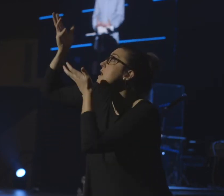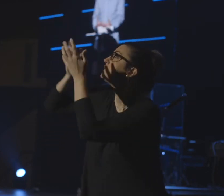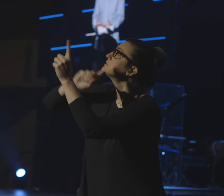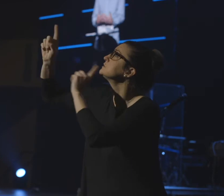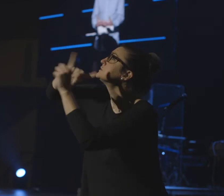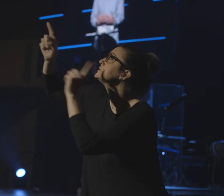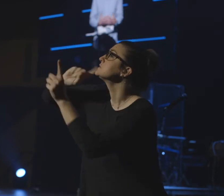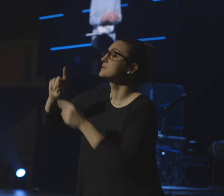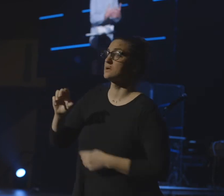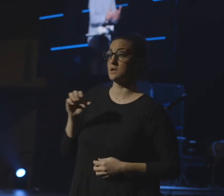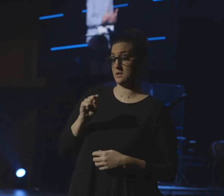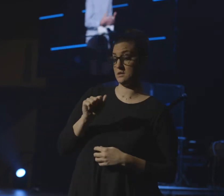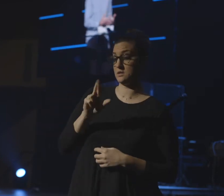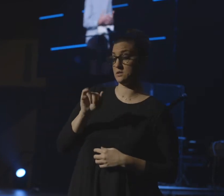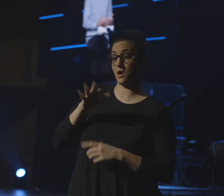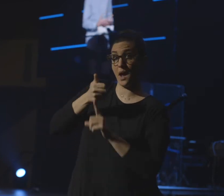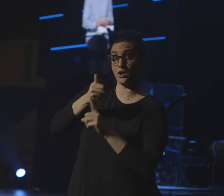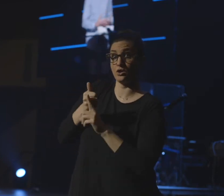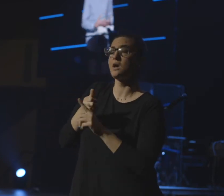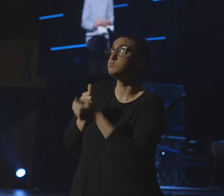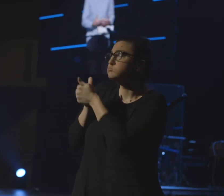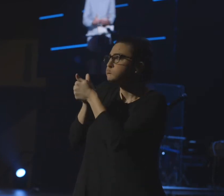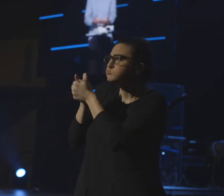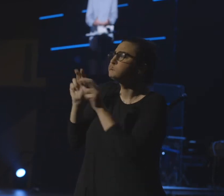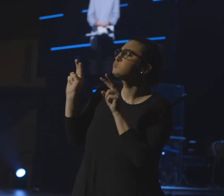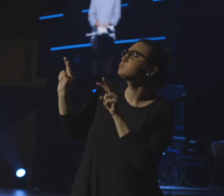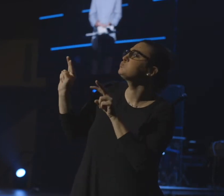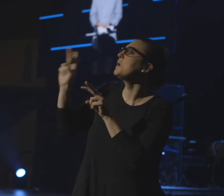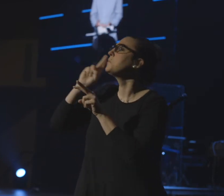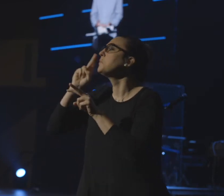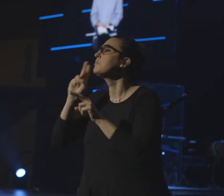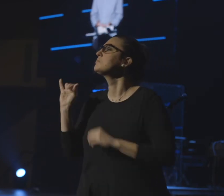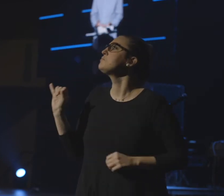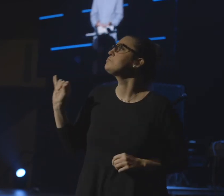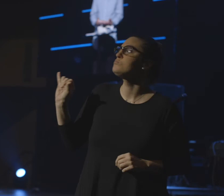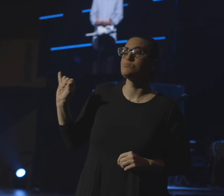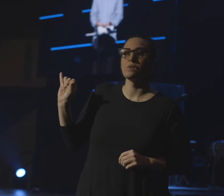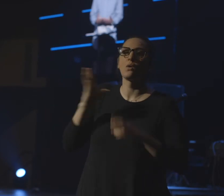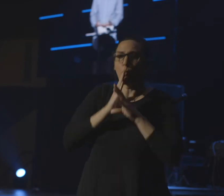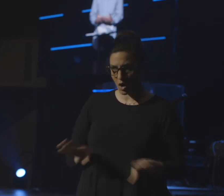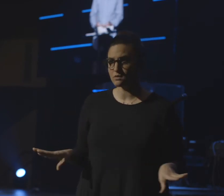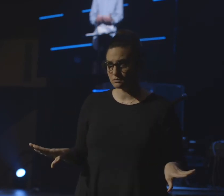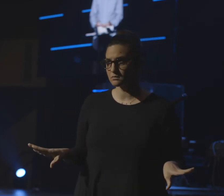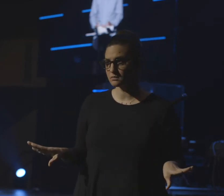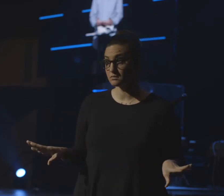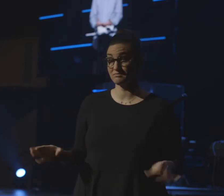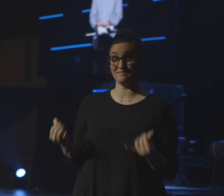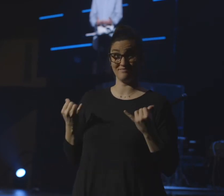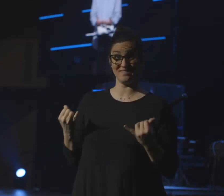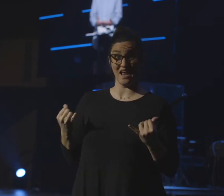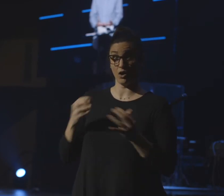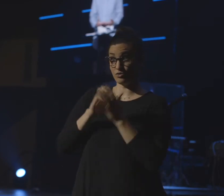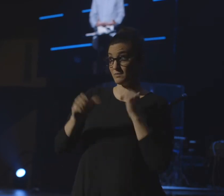to the promises that God makes to this couple, right? But this is the first time in the narrative that Sarah actually opens her mouth. It's the